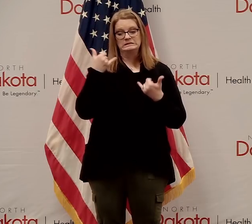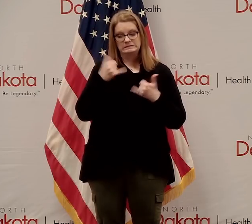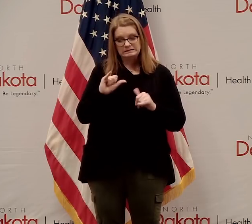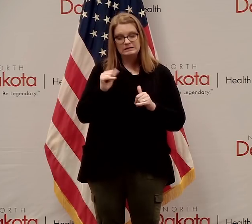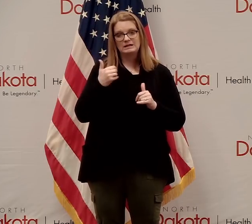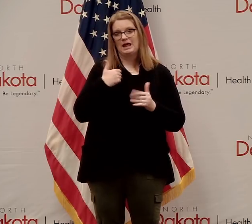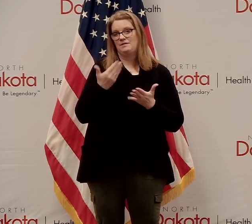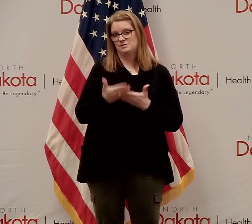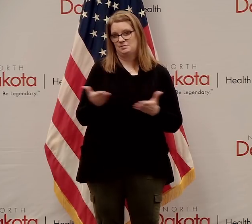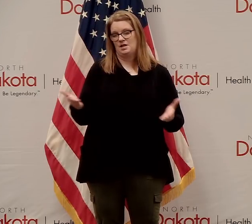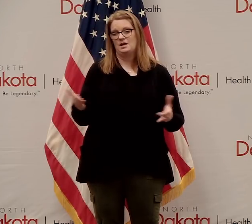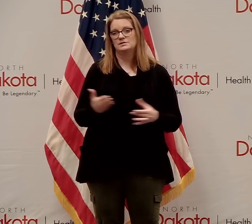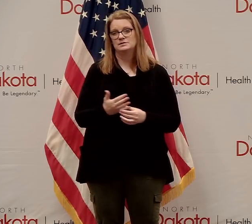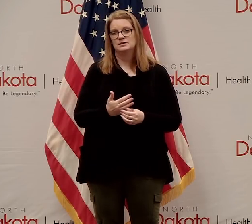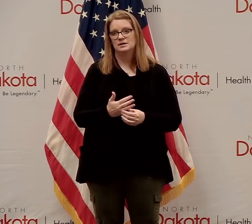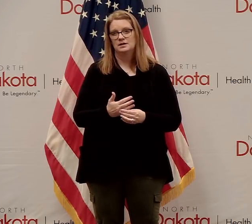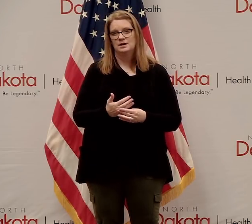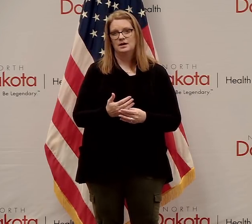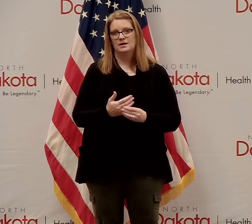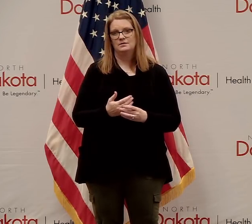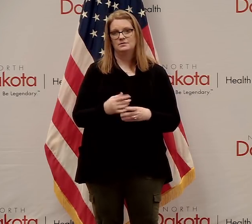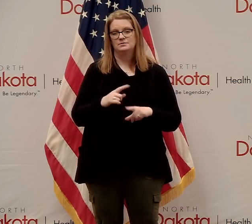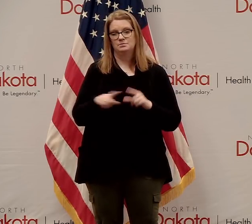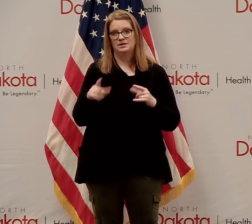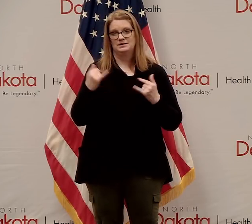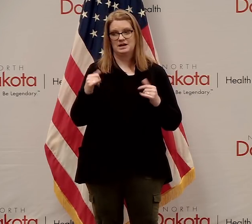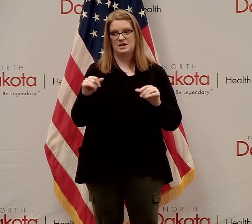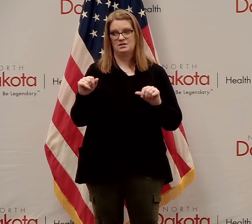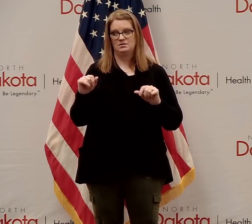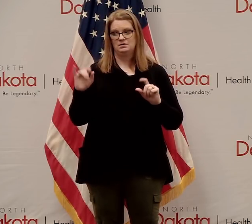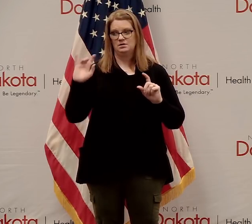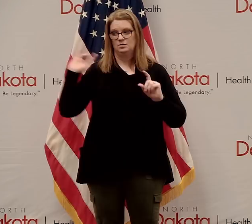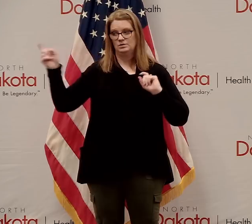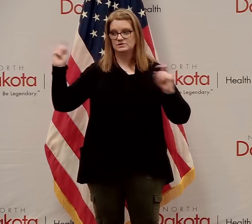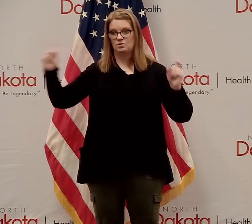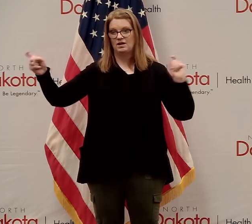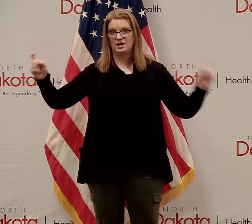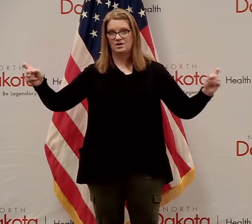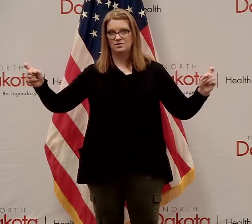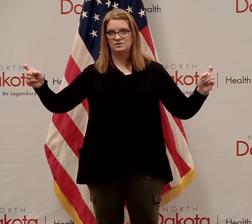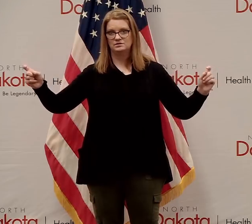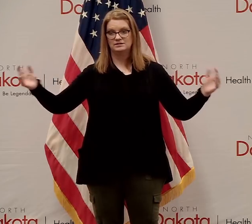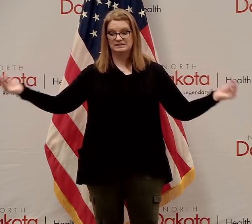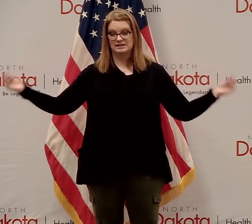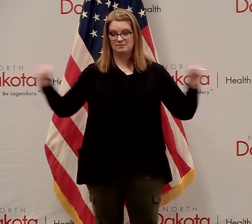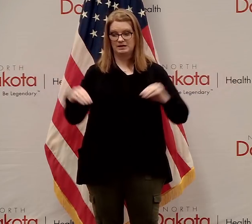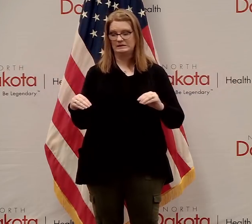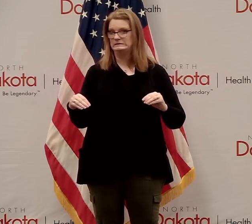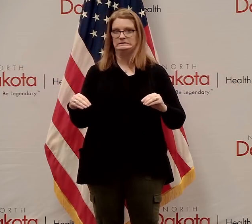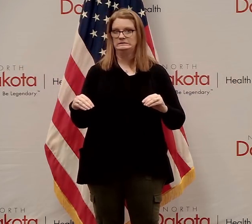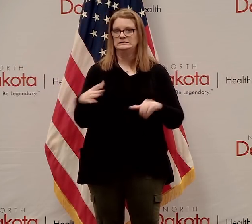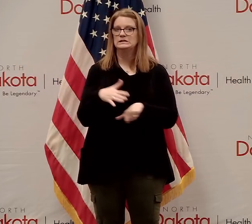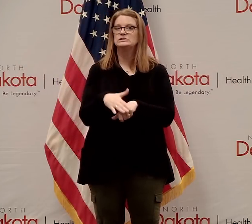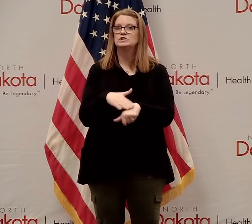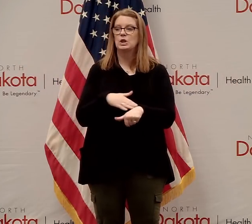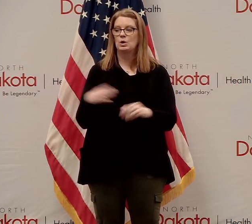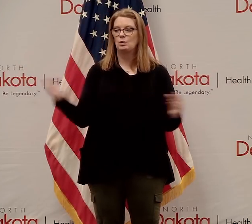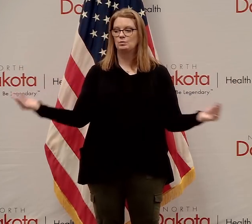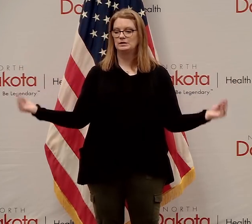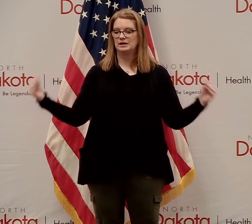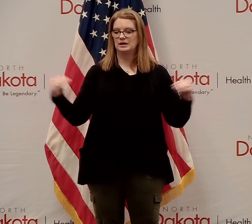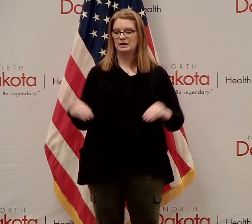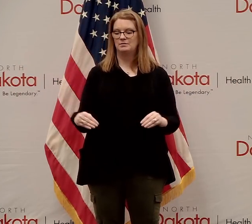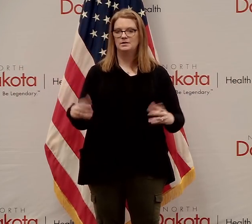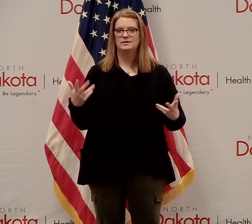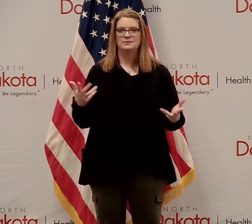but what's going out this time of year is going out faster than it's coming in, and I'm sure some of that is because maybe